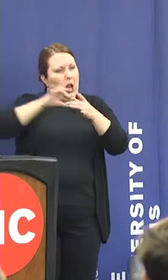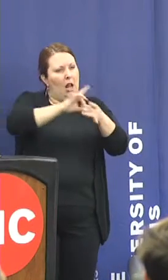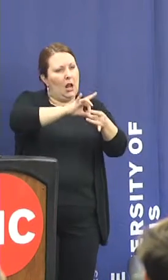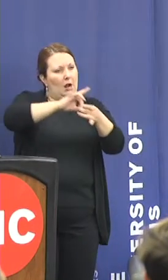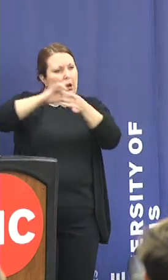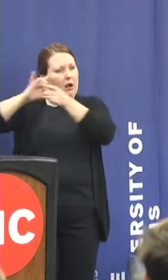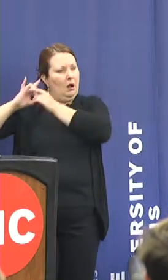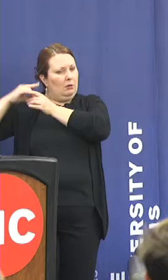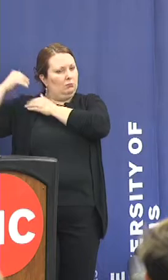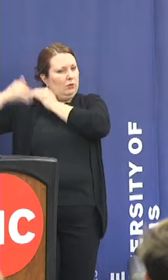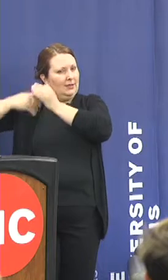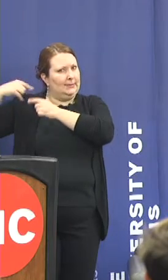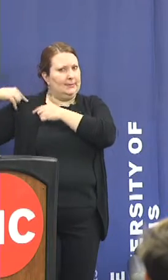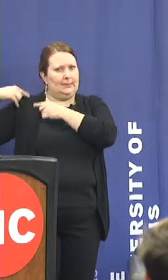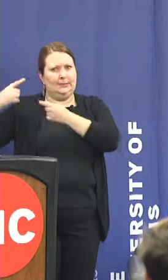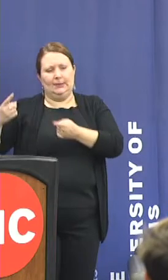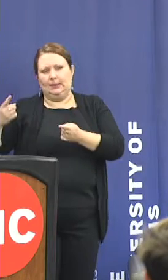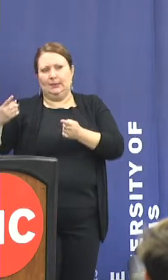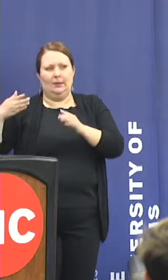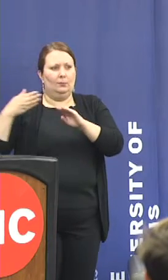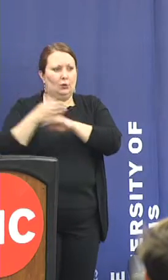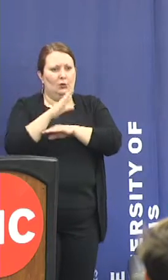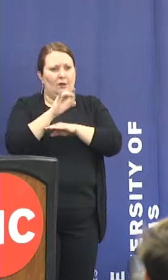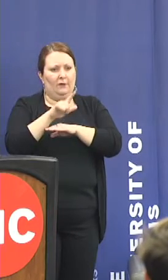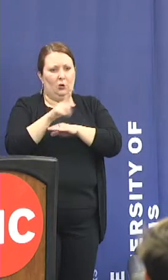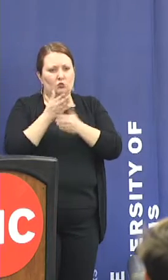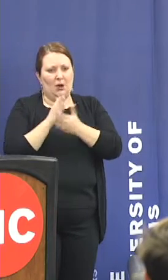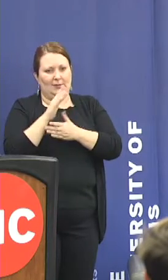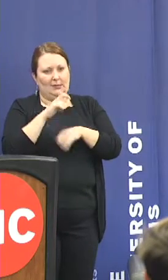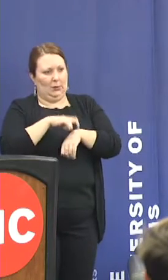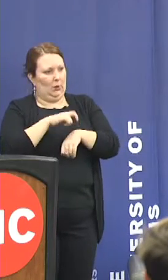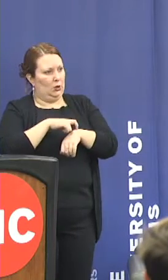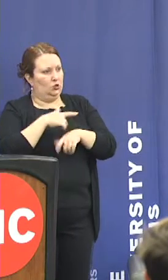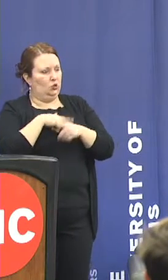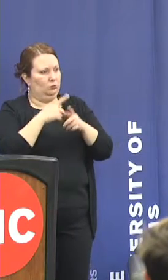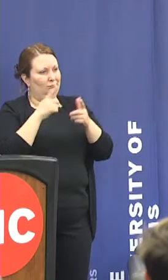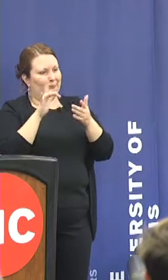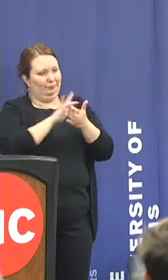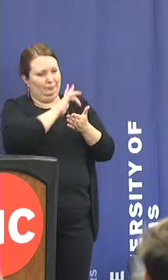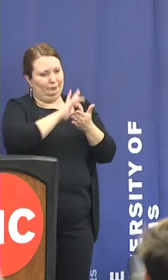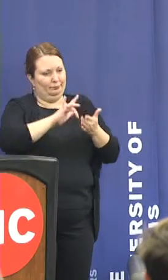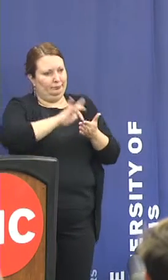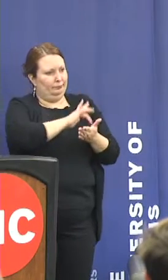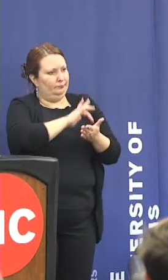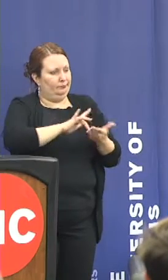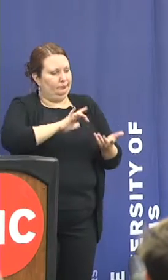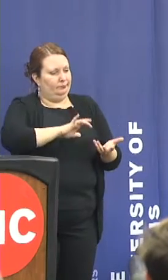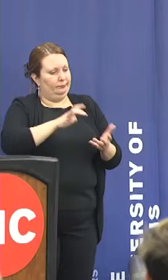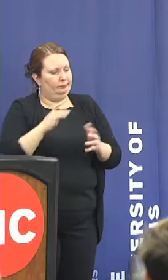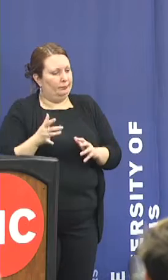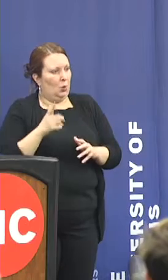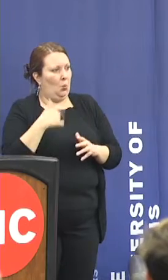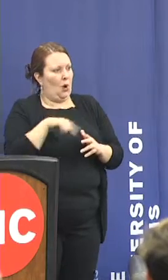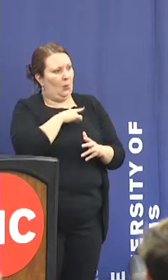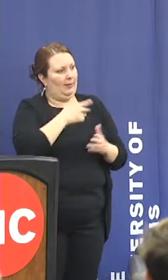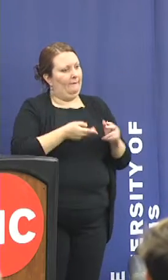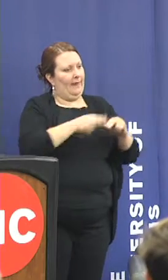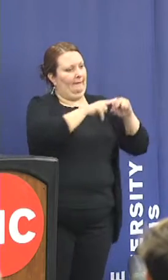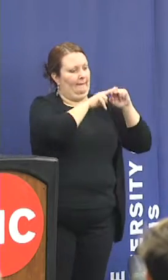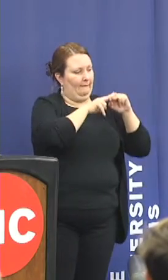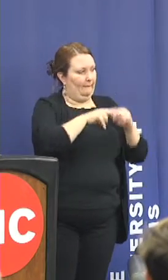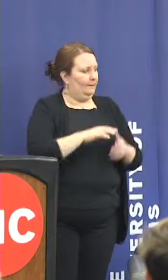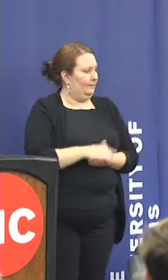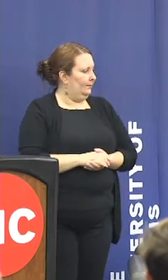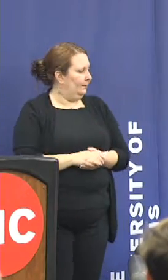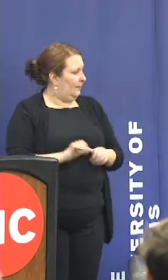happening since the post-civil rights era to dismantle the gains.